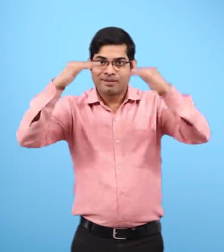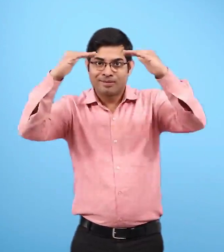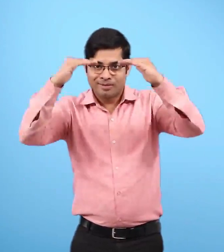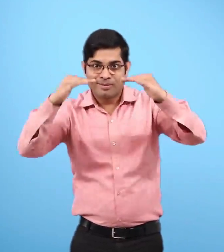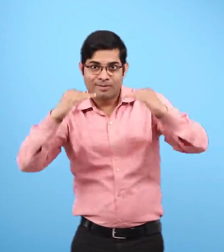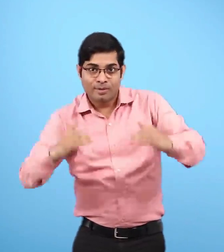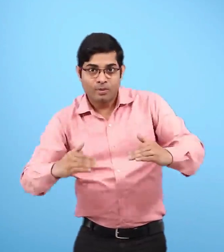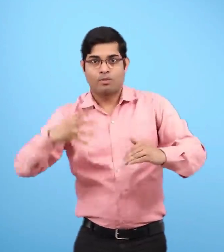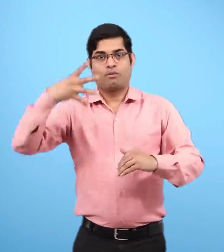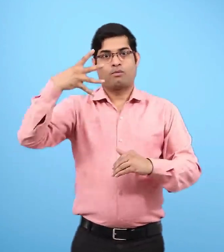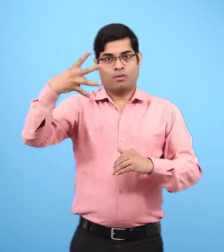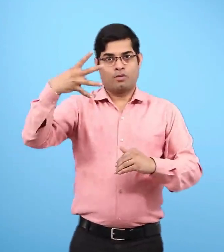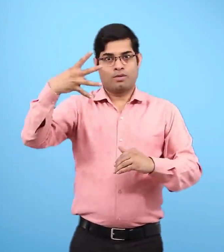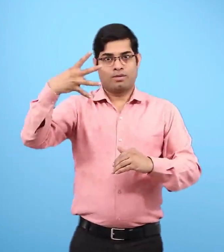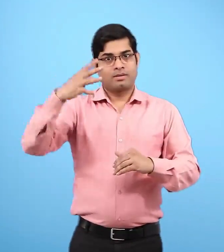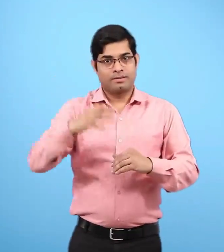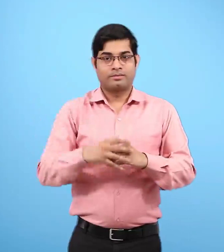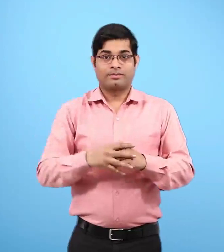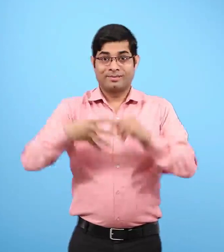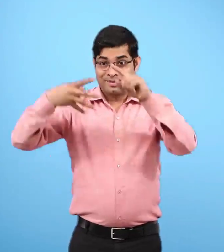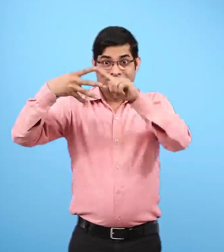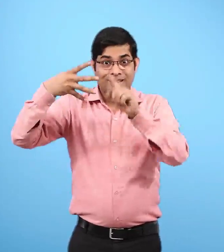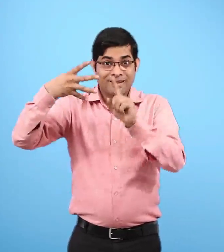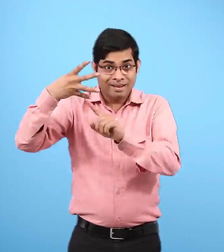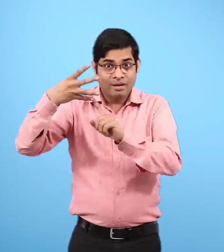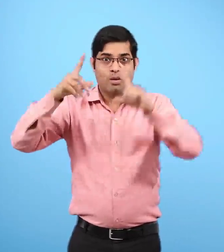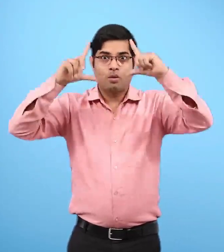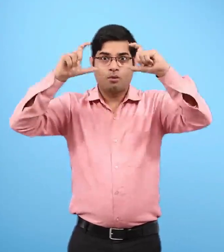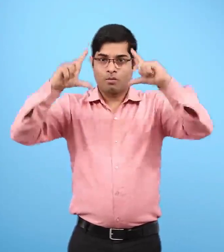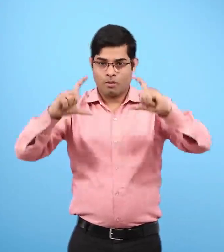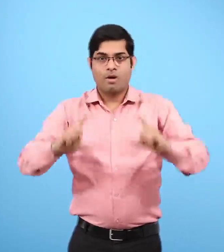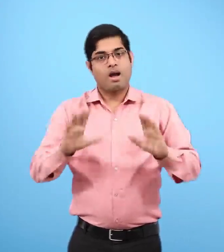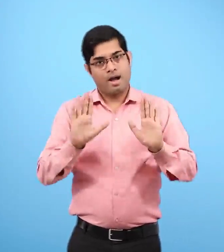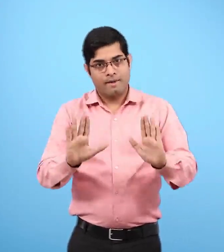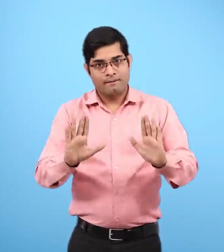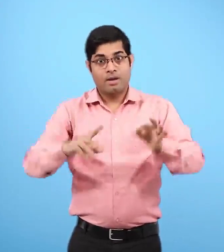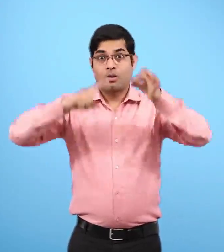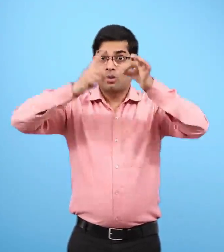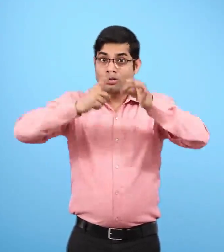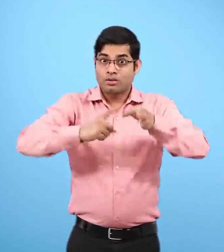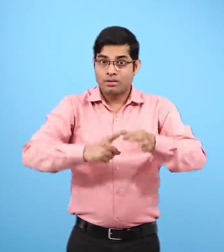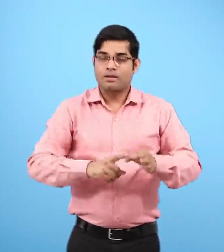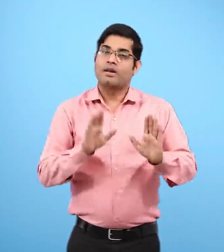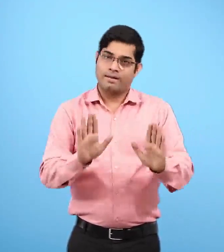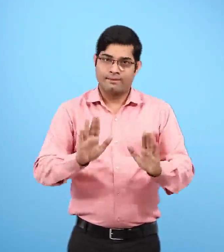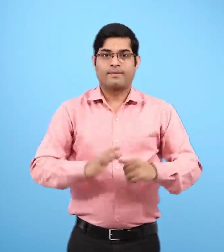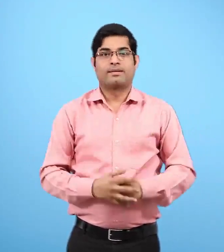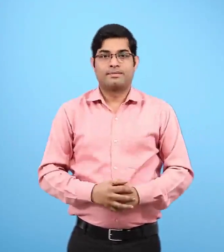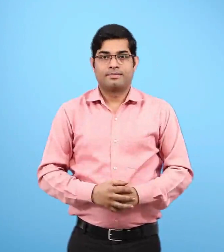This page is divided into 4 parts. Each part has a picture and a